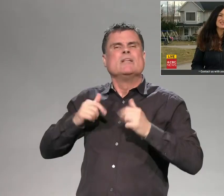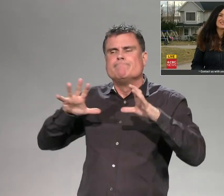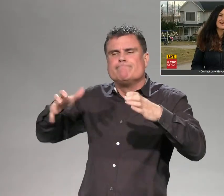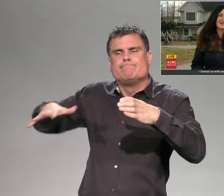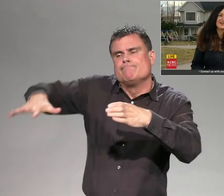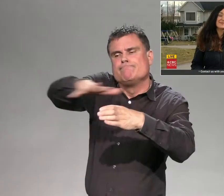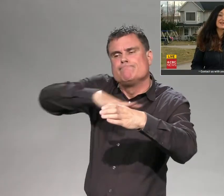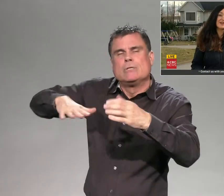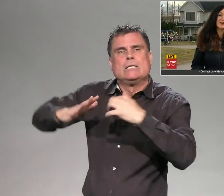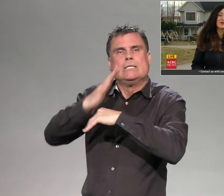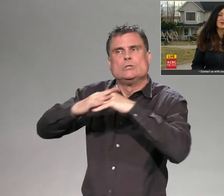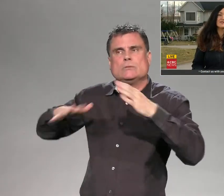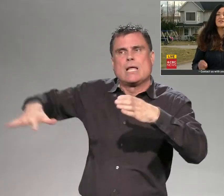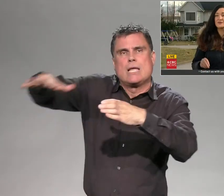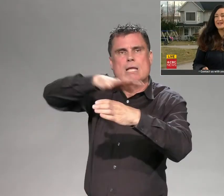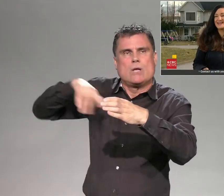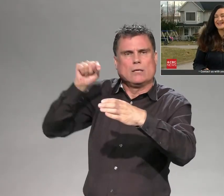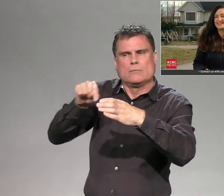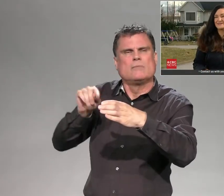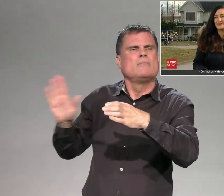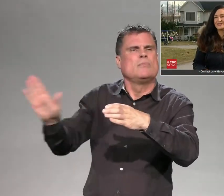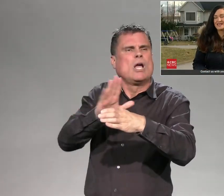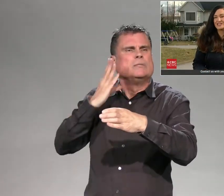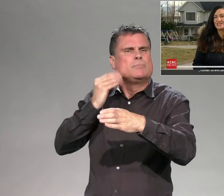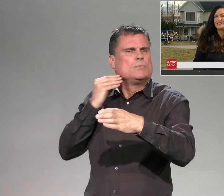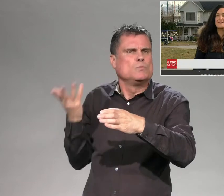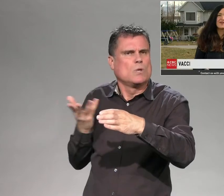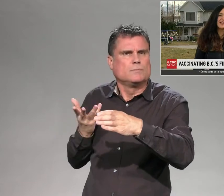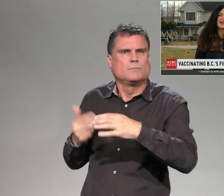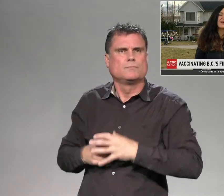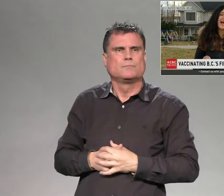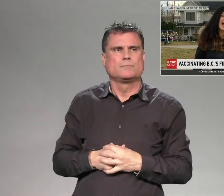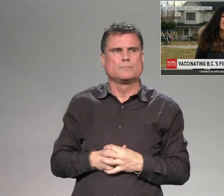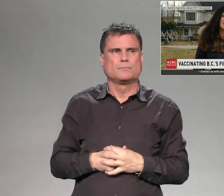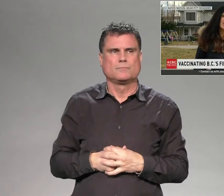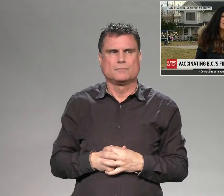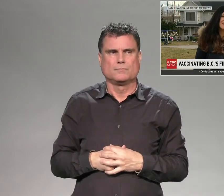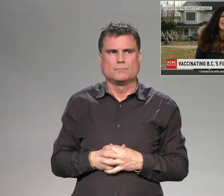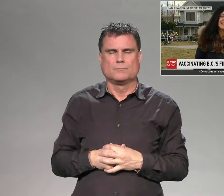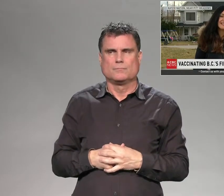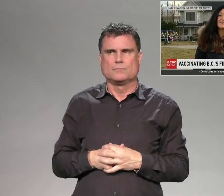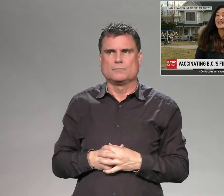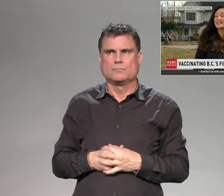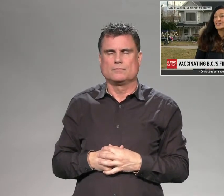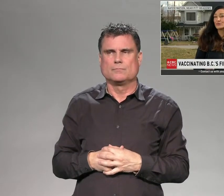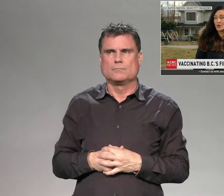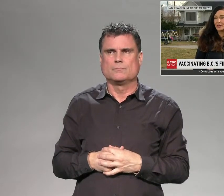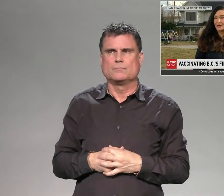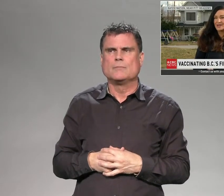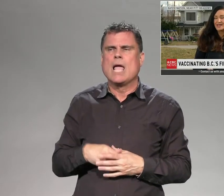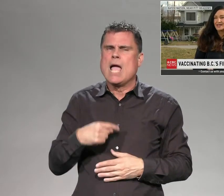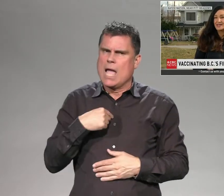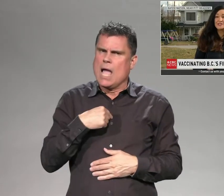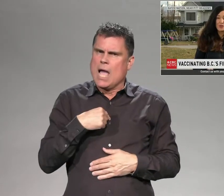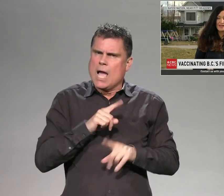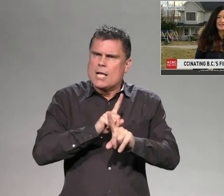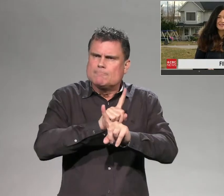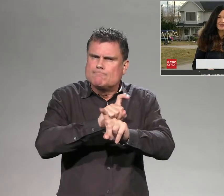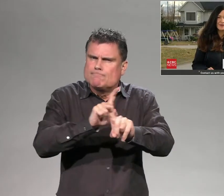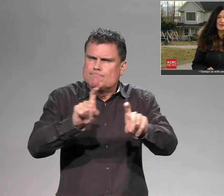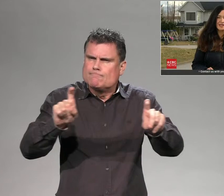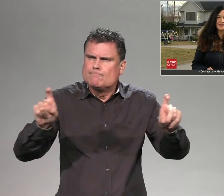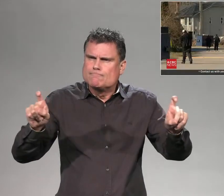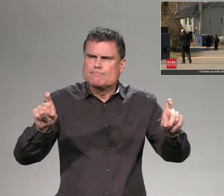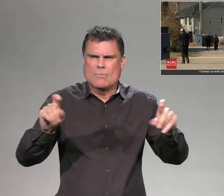I'm Angela Starrett, and I'm here on one of 3 Katzie First Nations to find out how the COVID-19 vaccine rollout is going